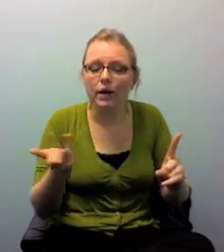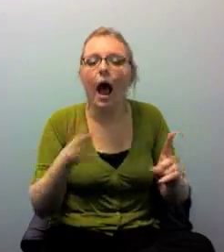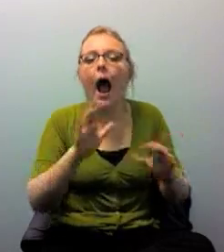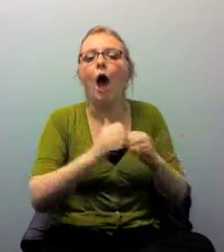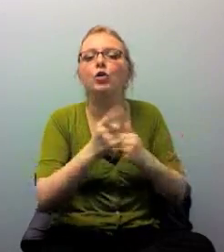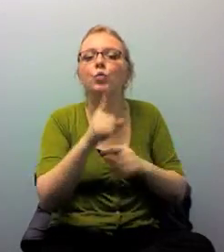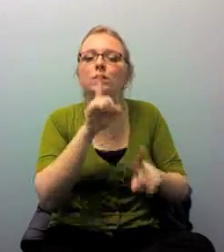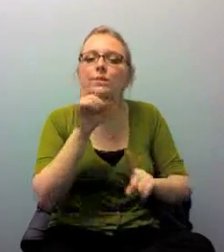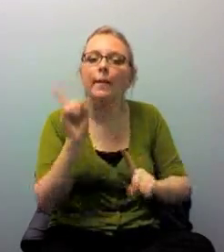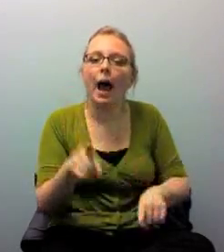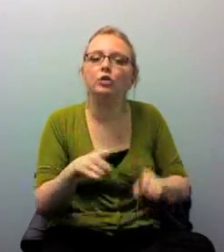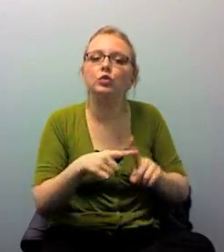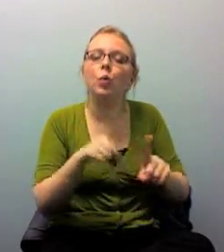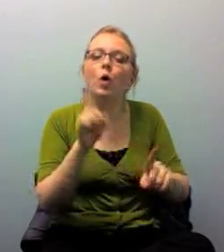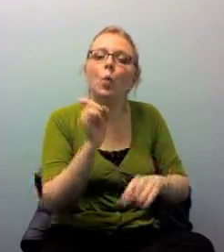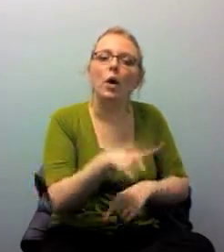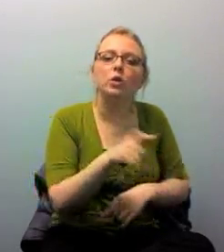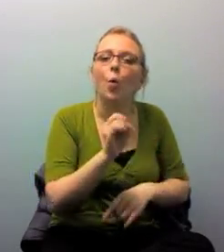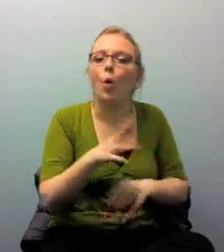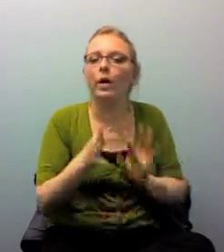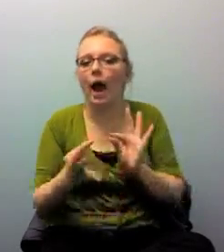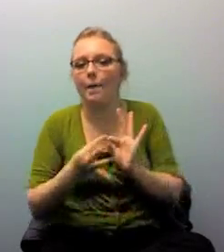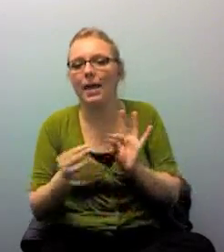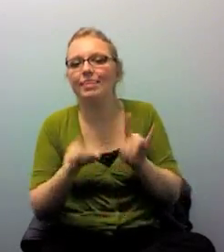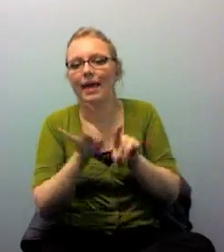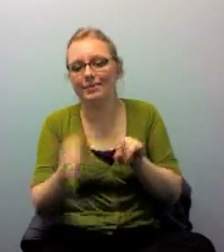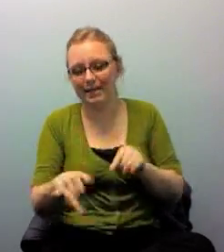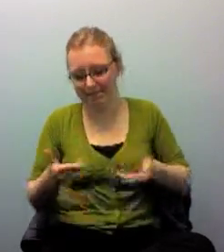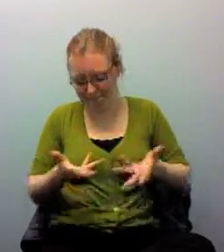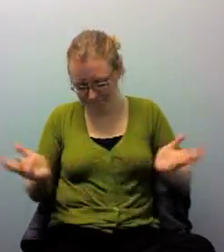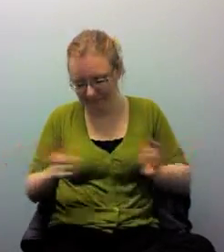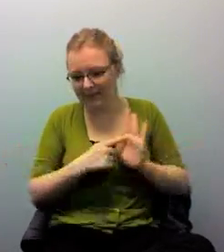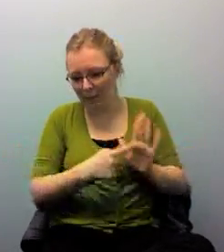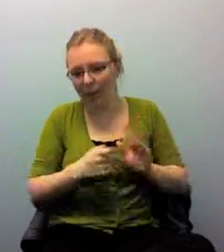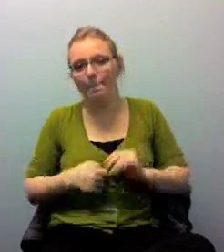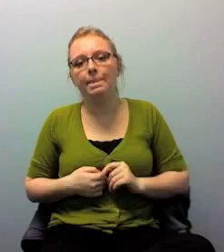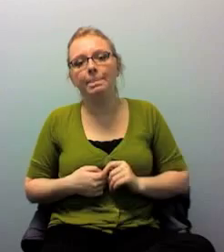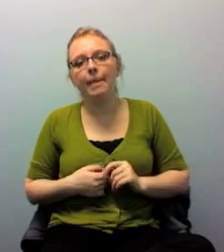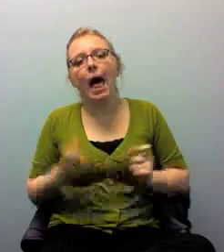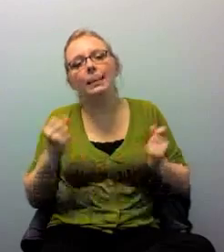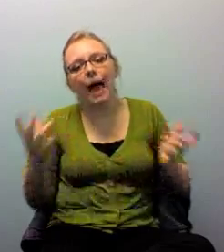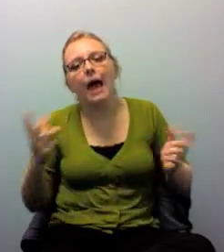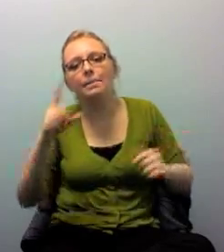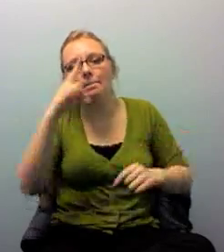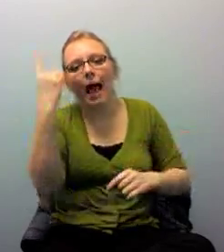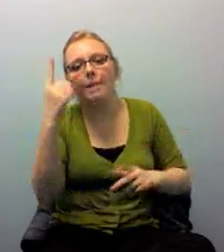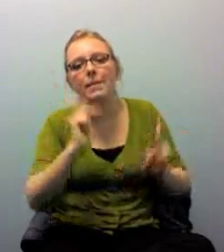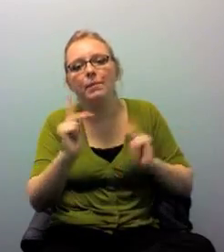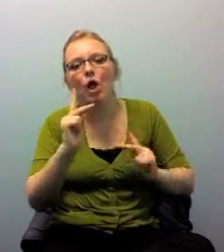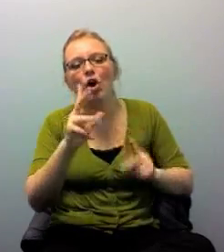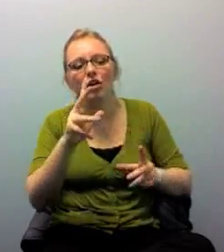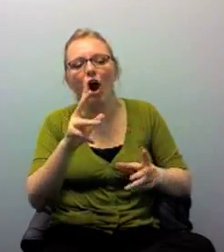to a question or comment like this? A lot of black people are into crime and drugs, aren't